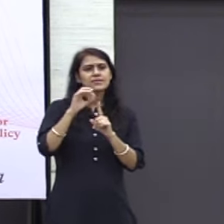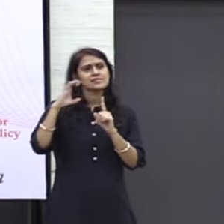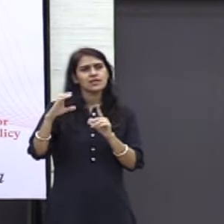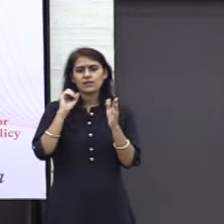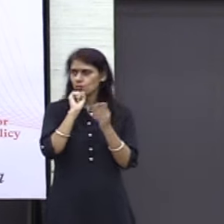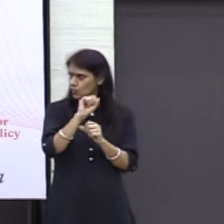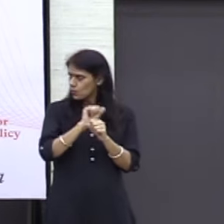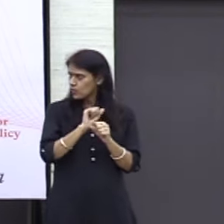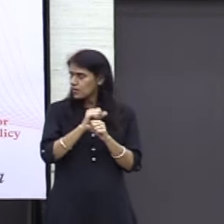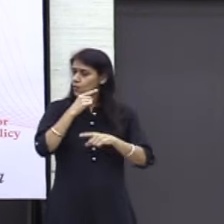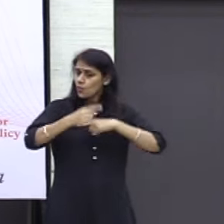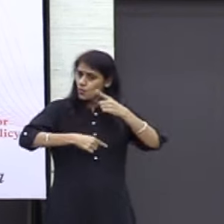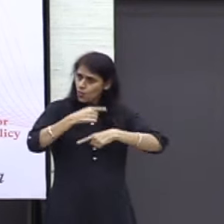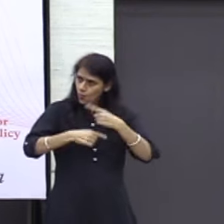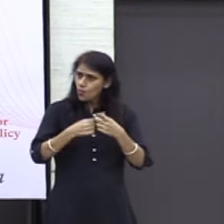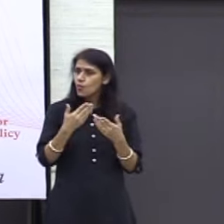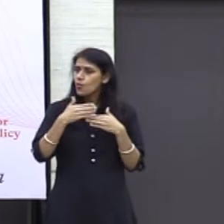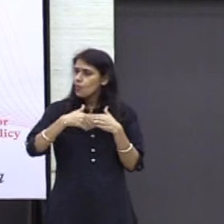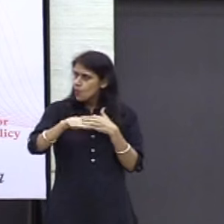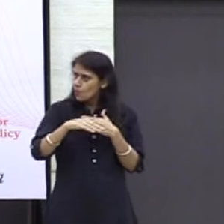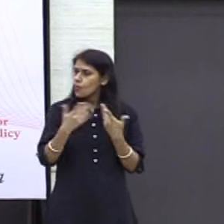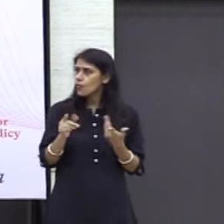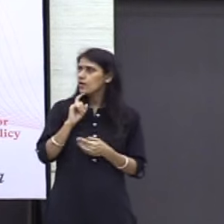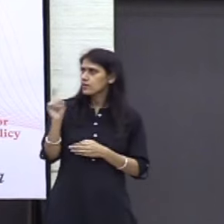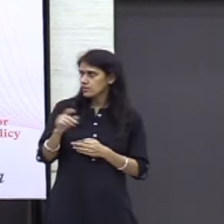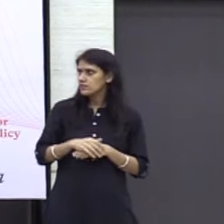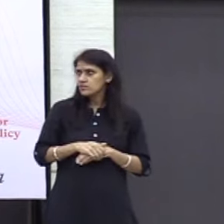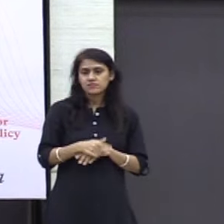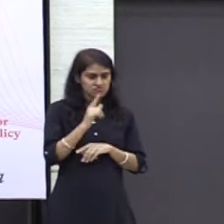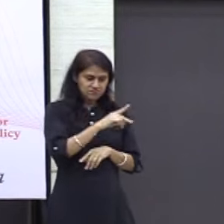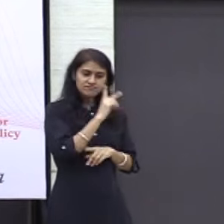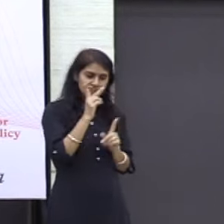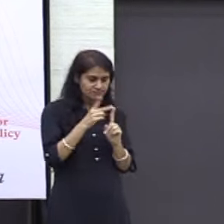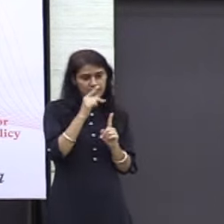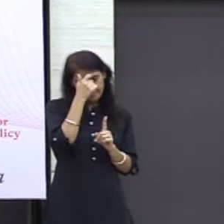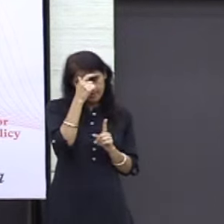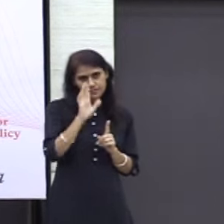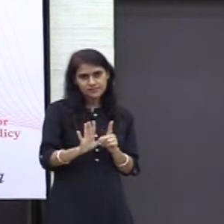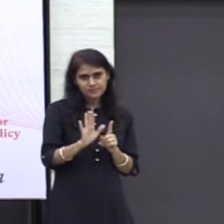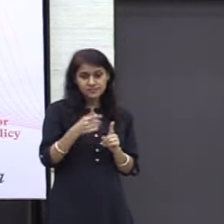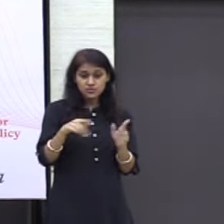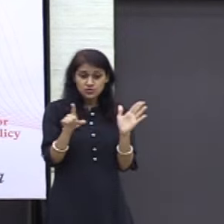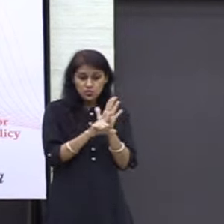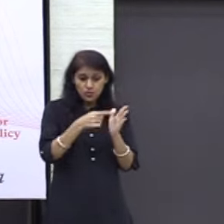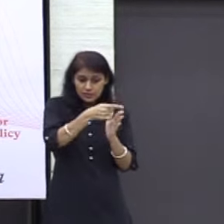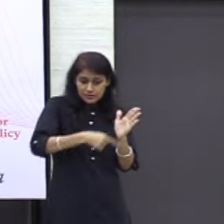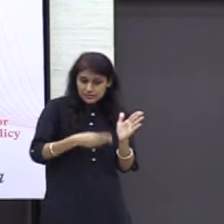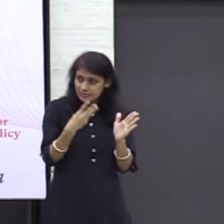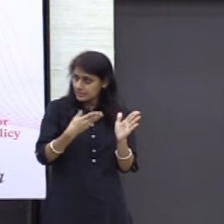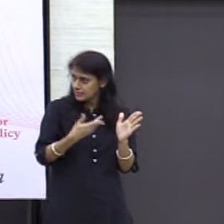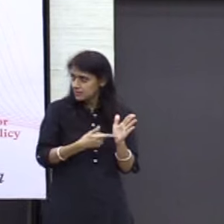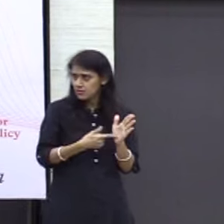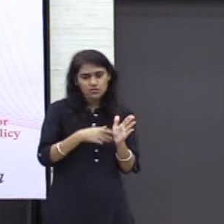that we had, will it continue or is it all wiped out? No, but this is the other problem with these laws. These laws do not